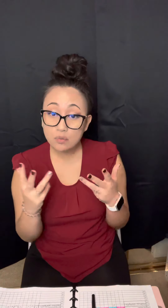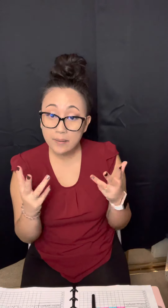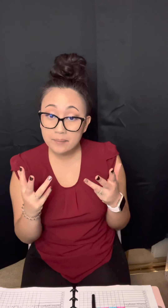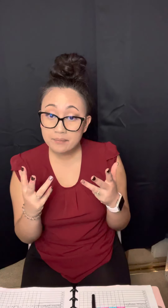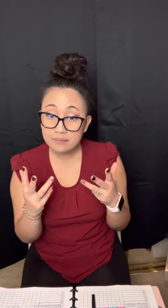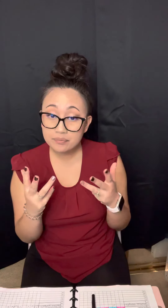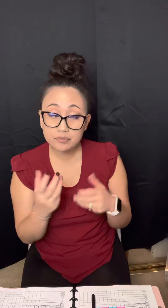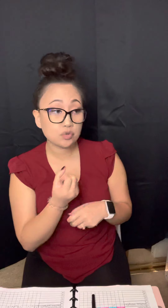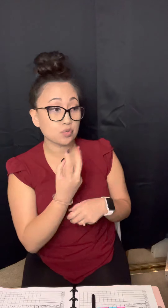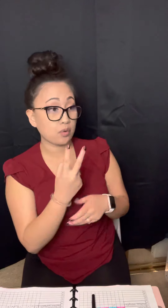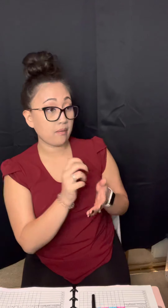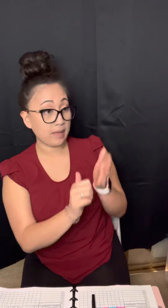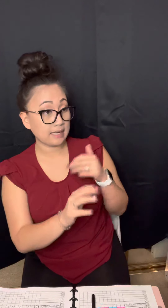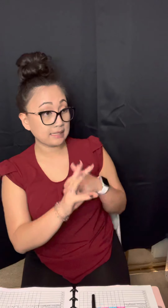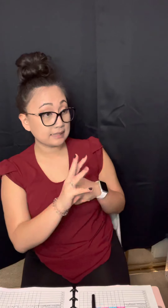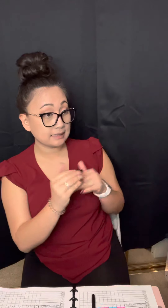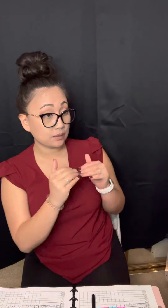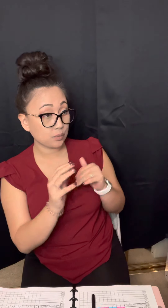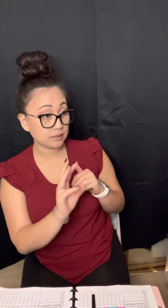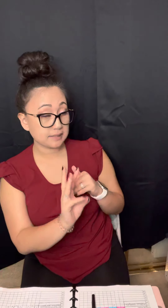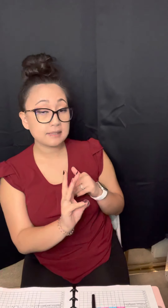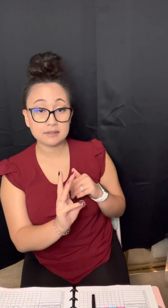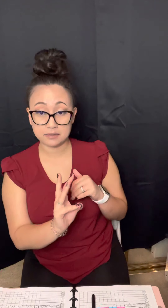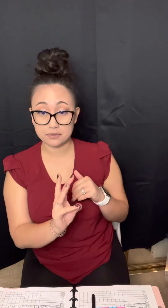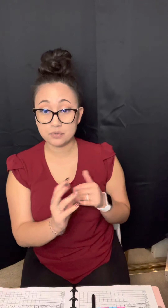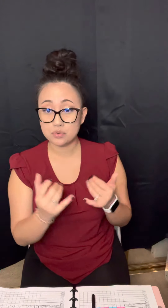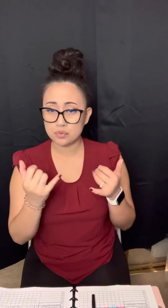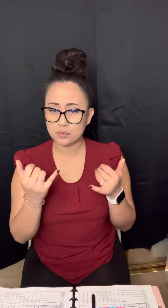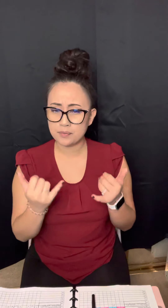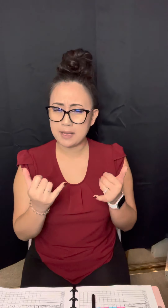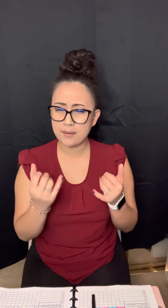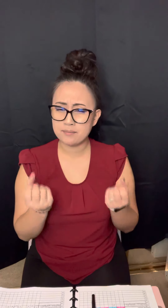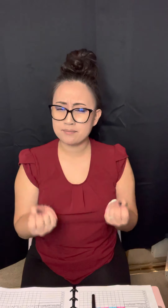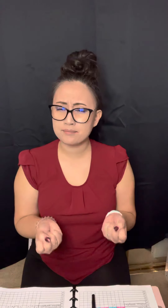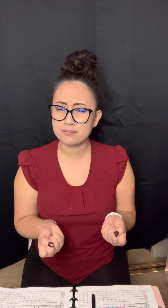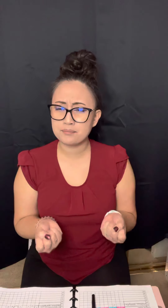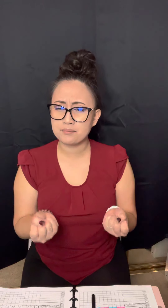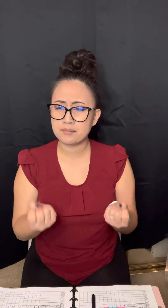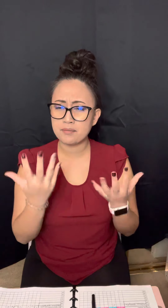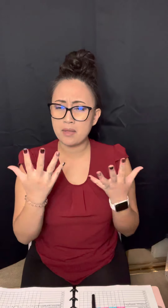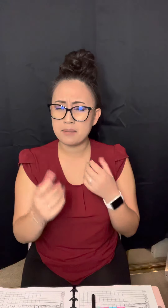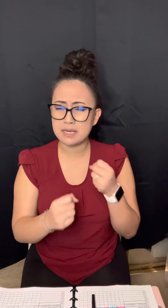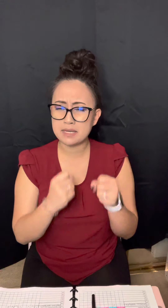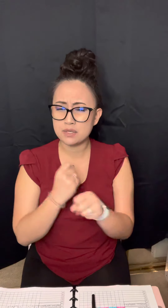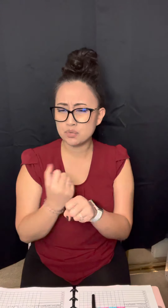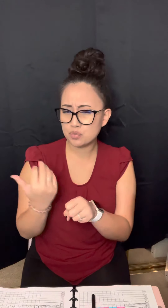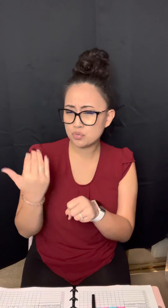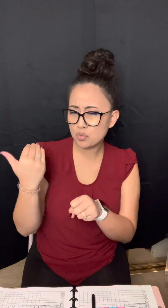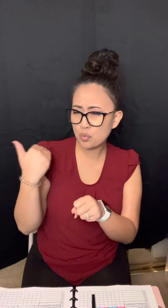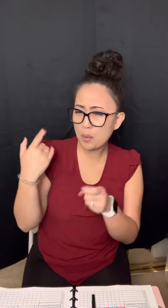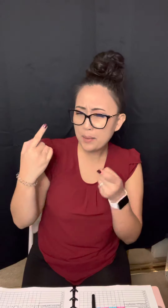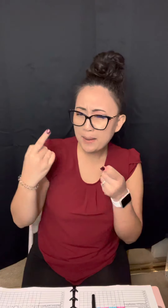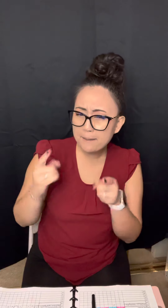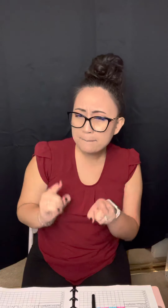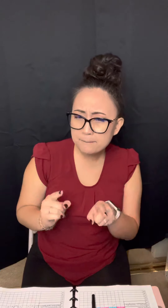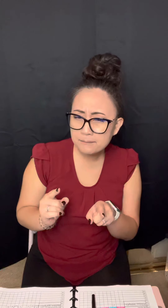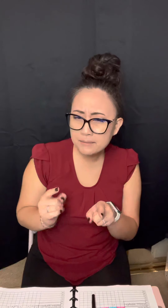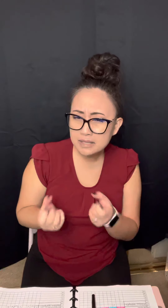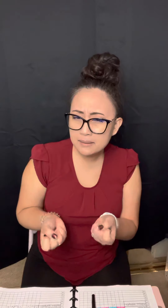equals 6. So how many years ago did this happen, Michael? 60 years ago. Boys and